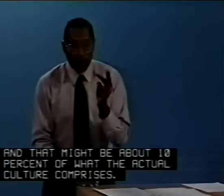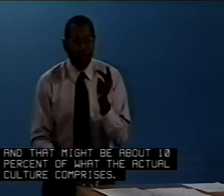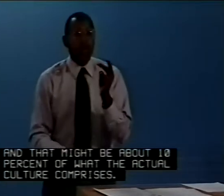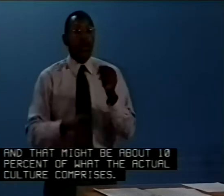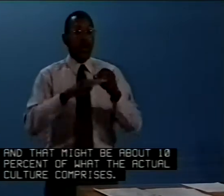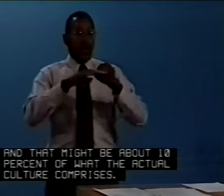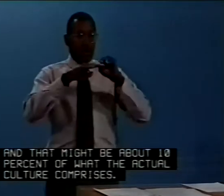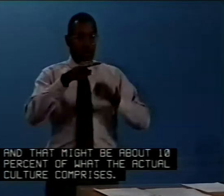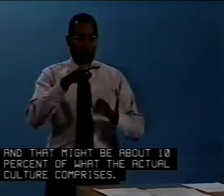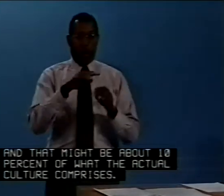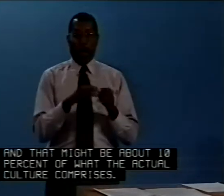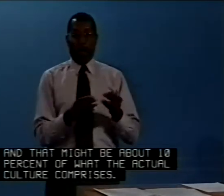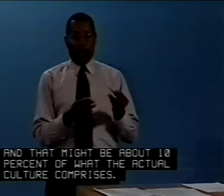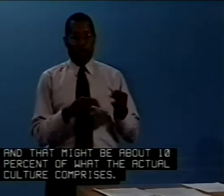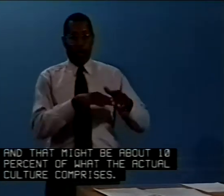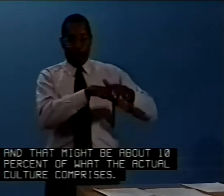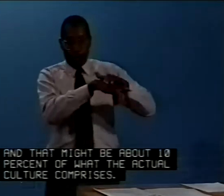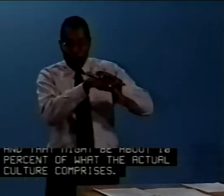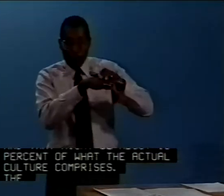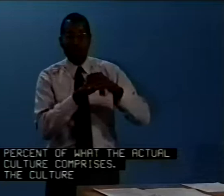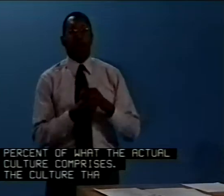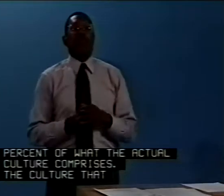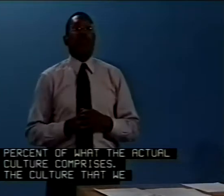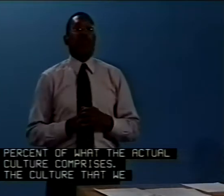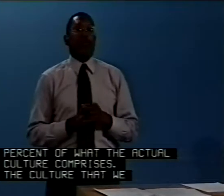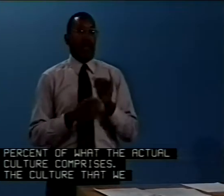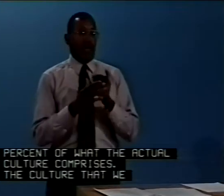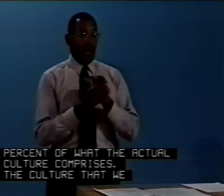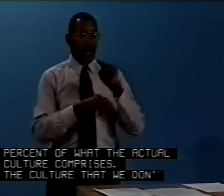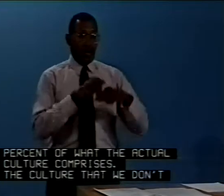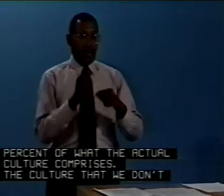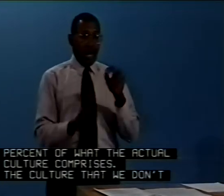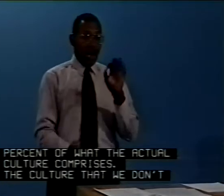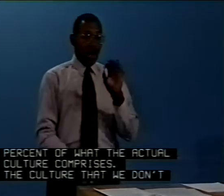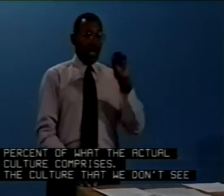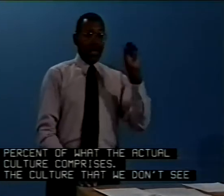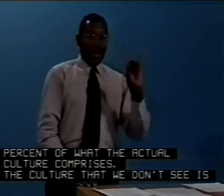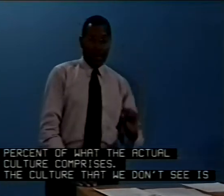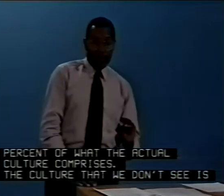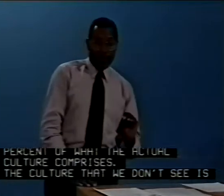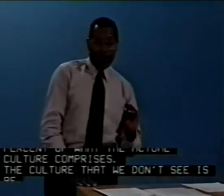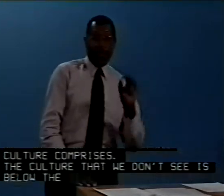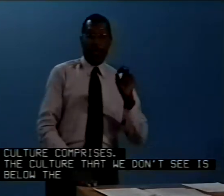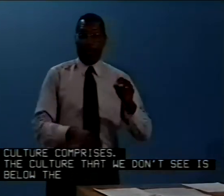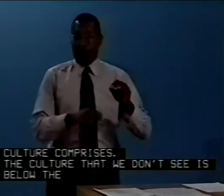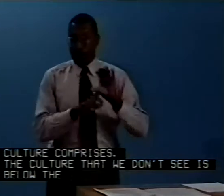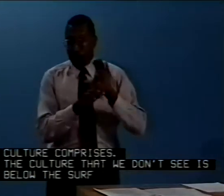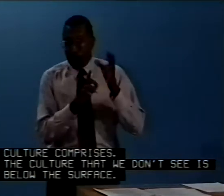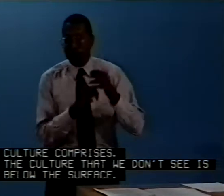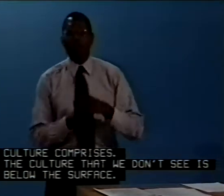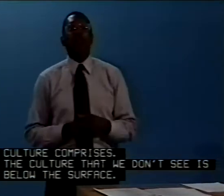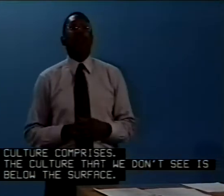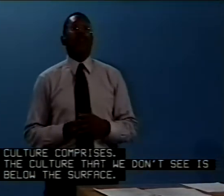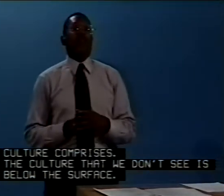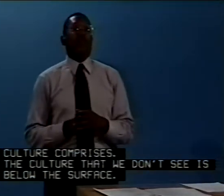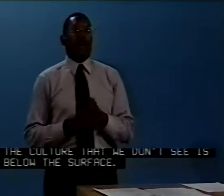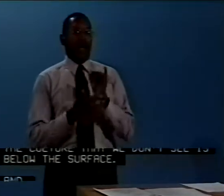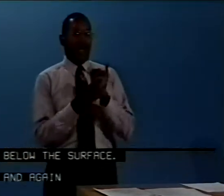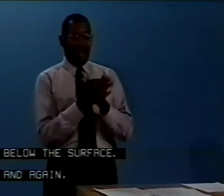The culture that we don't see is below the surface. And again, that's approximately the remaining 90% of